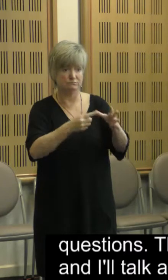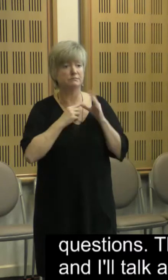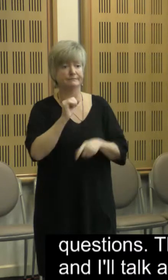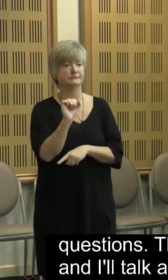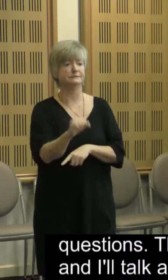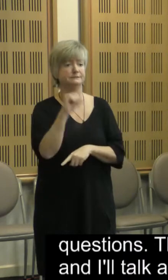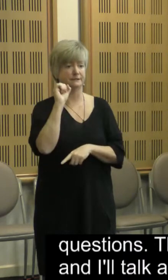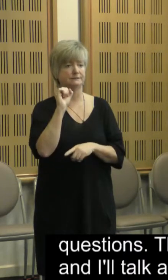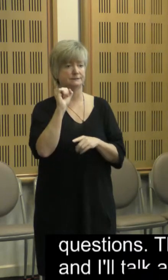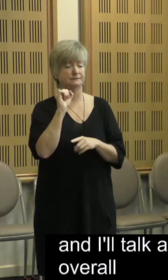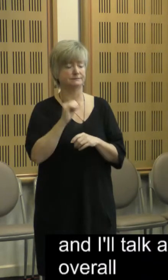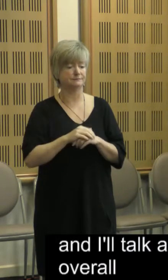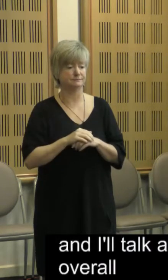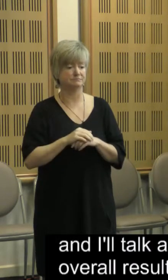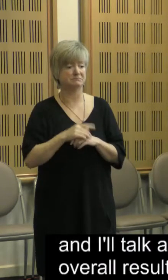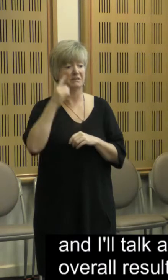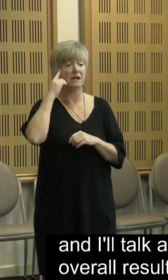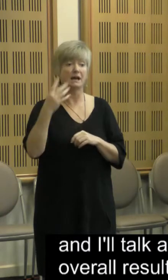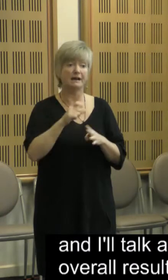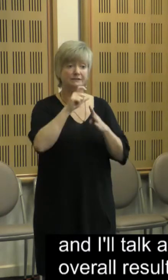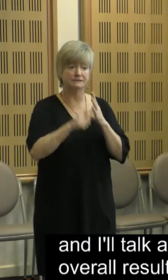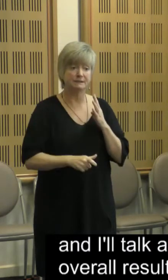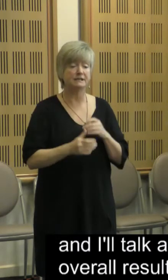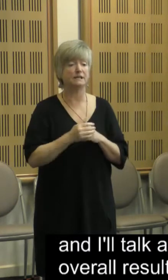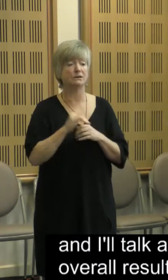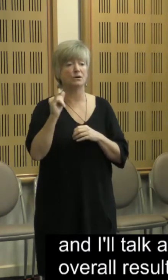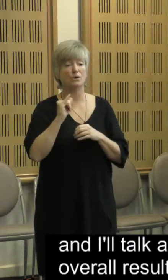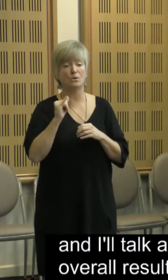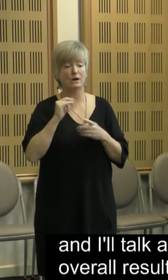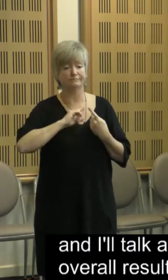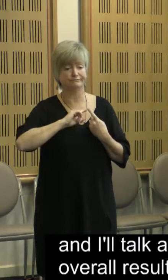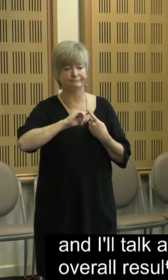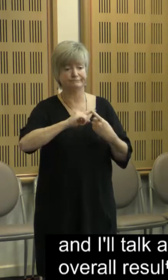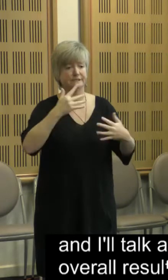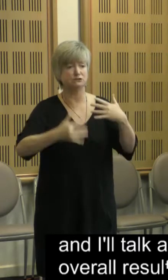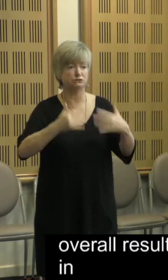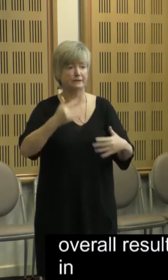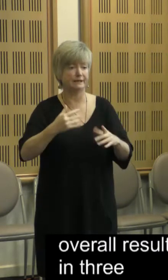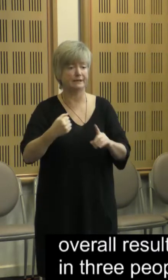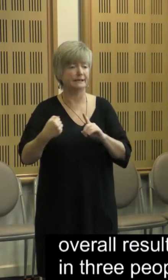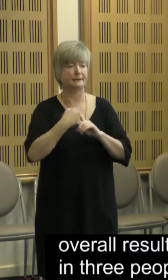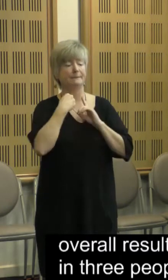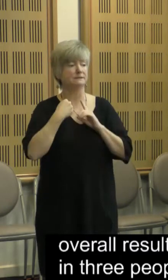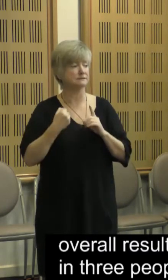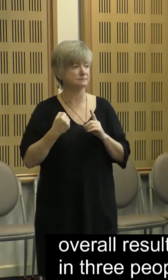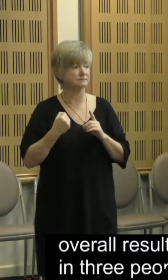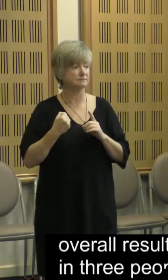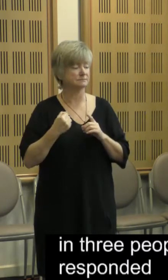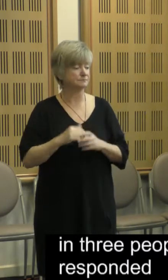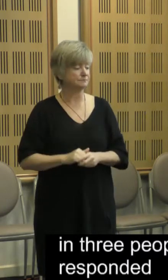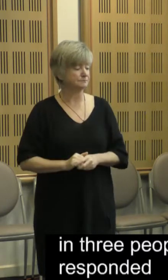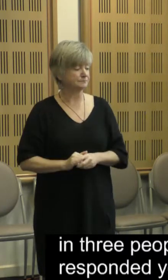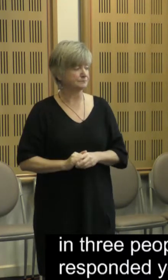to that question. So they viewed themselves as having a disability or injury that actually impacted their life in the last 6